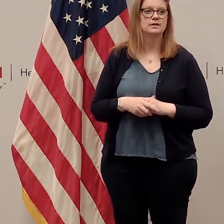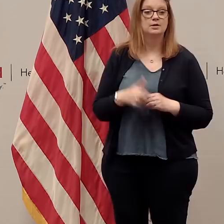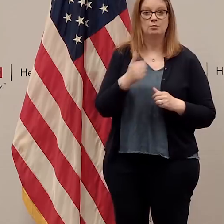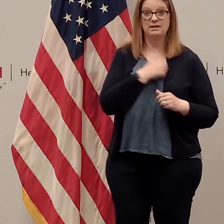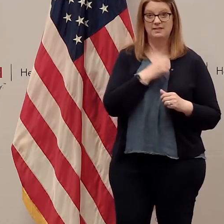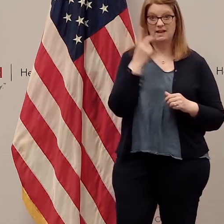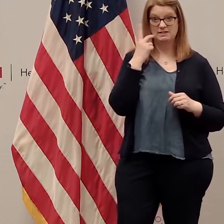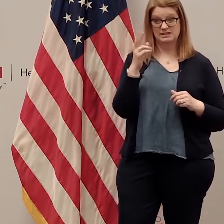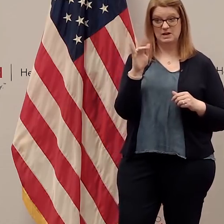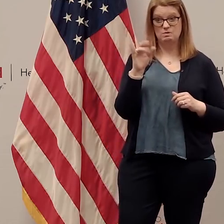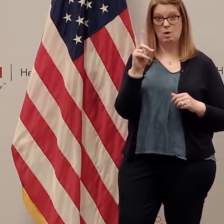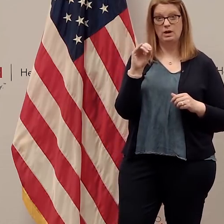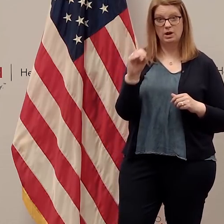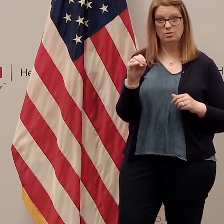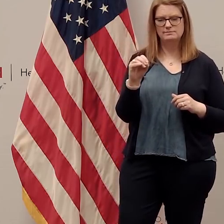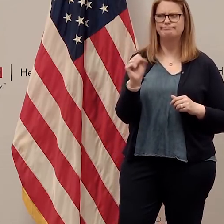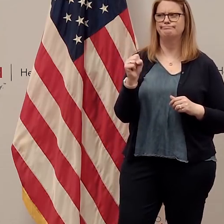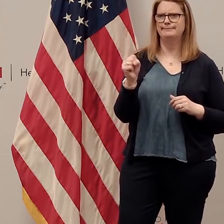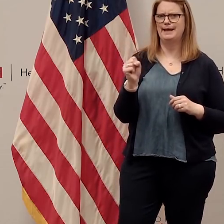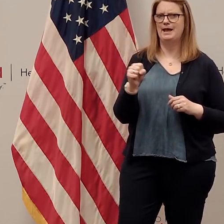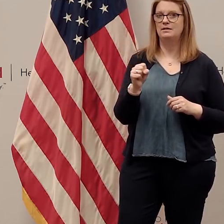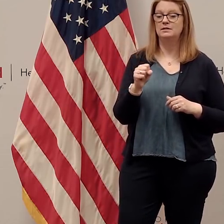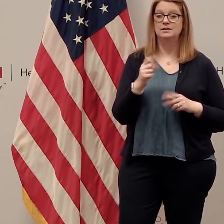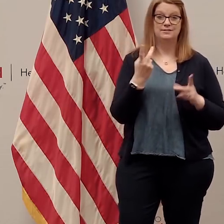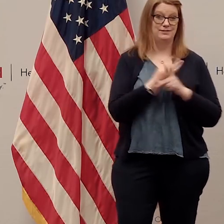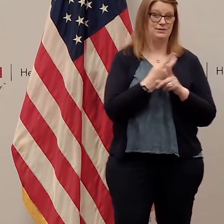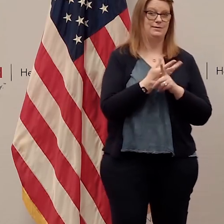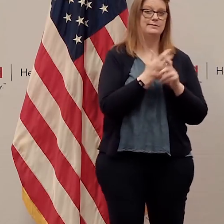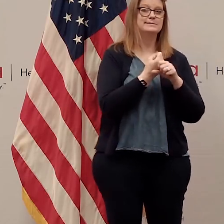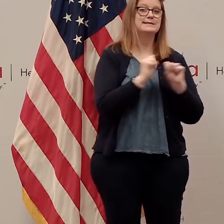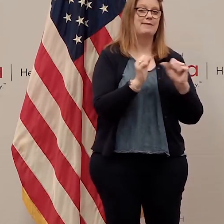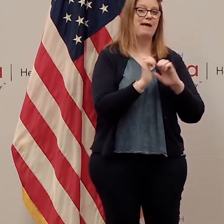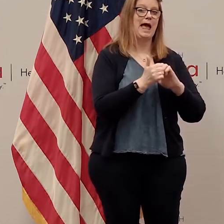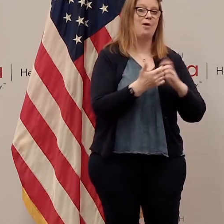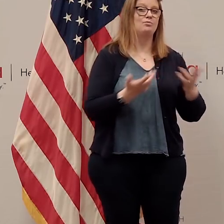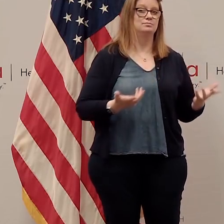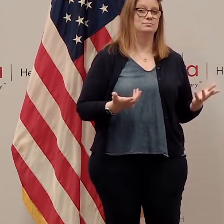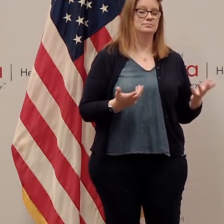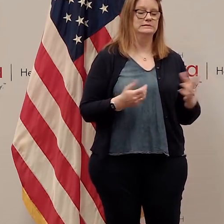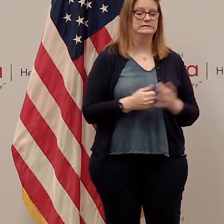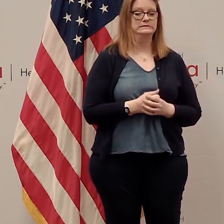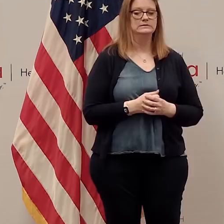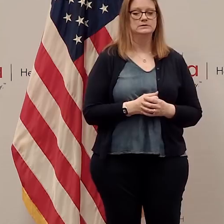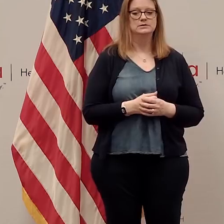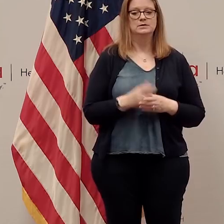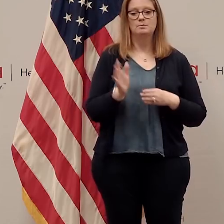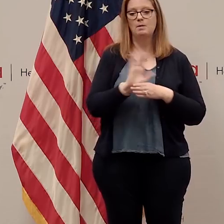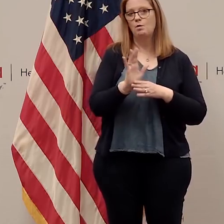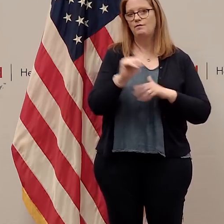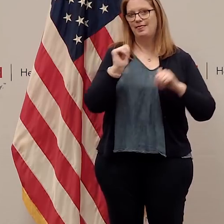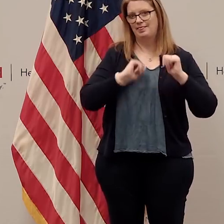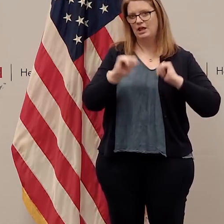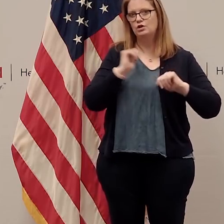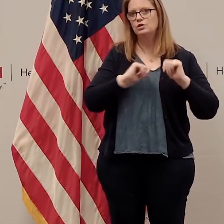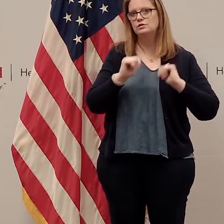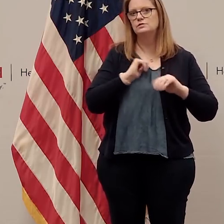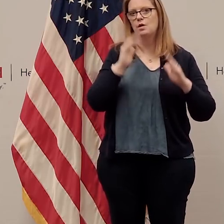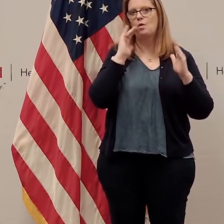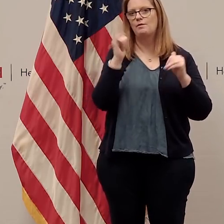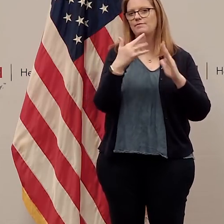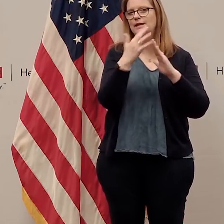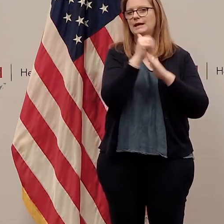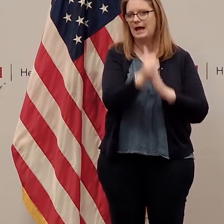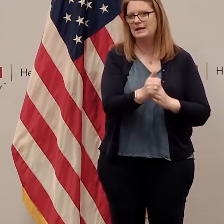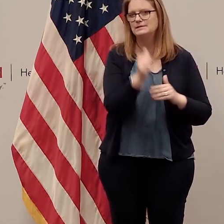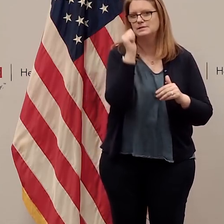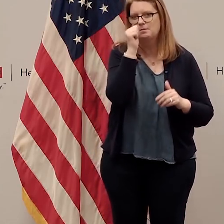this summer? Yeah, I'd love to see it. Can we figure out a way to do it safely? We're going to have to do some work on that one. But movie theaters, we're hoping to have guidance tomorrow for